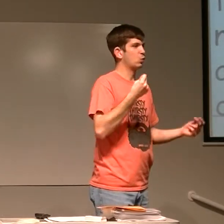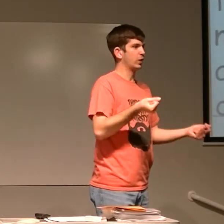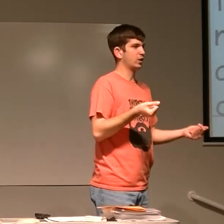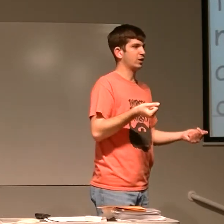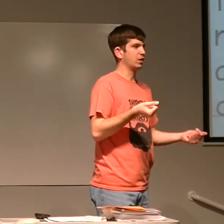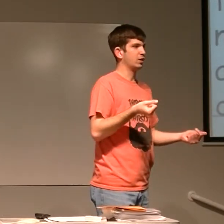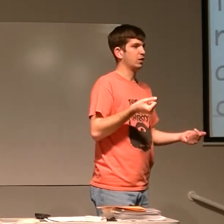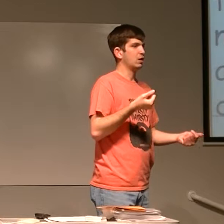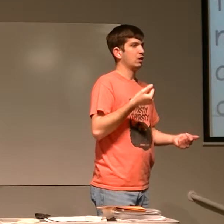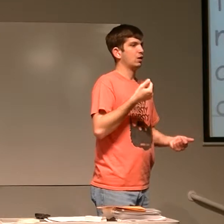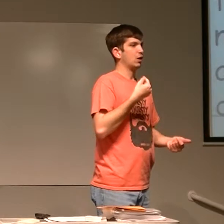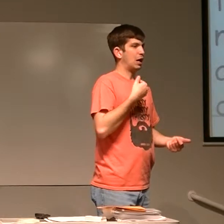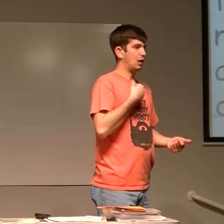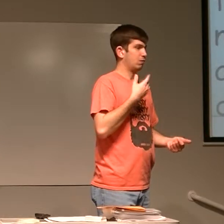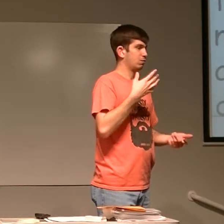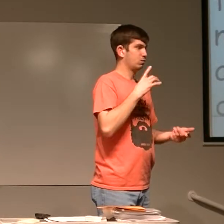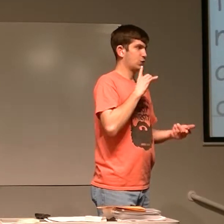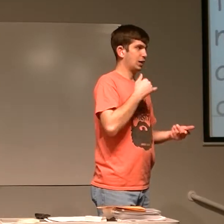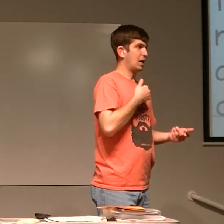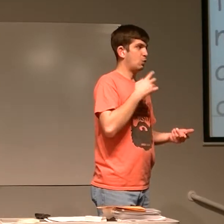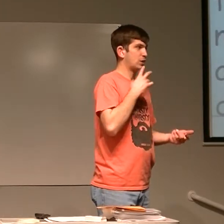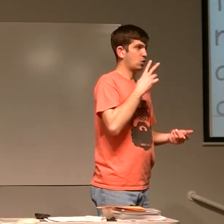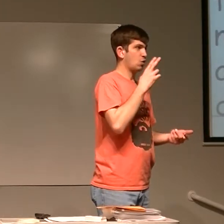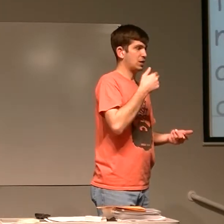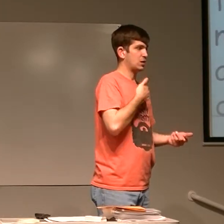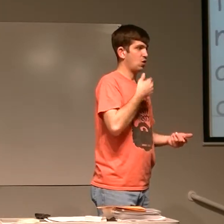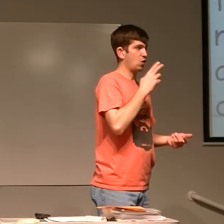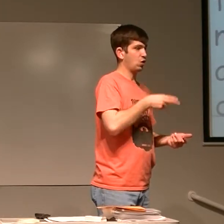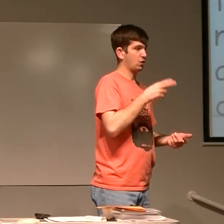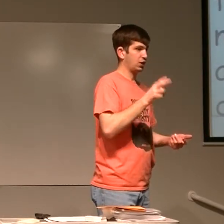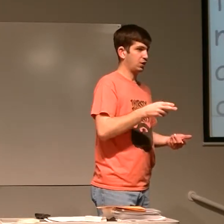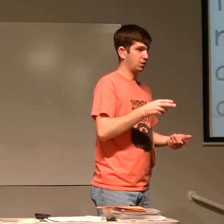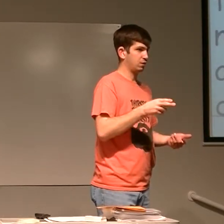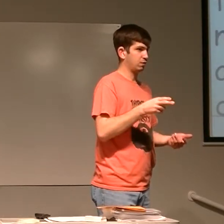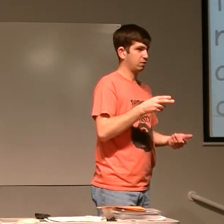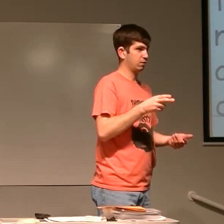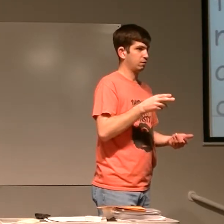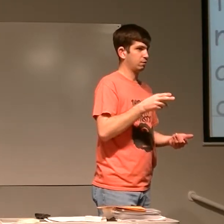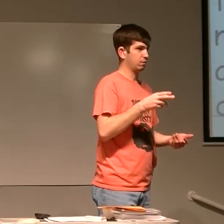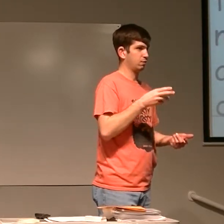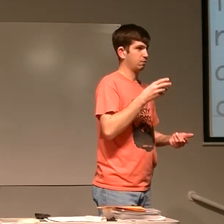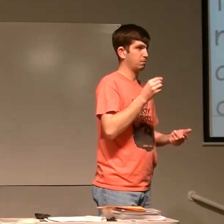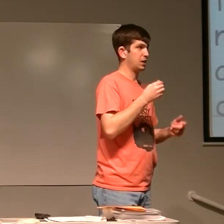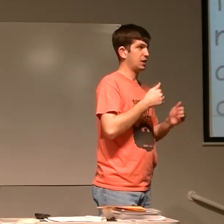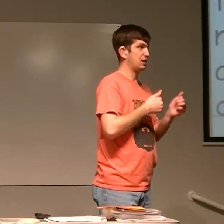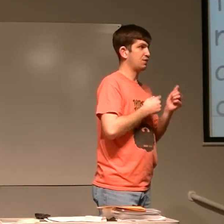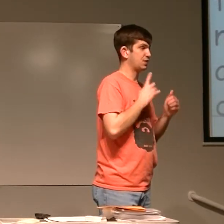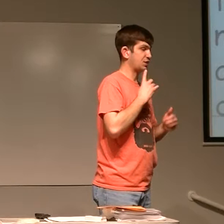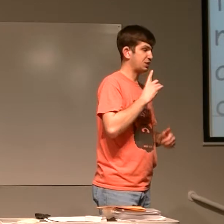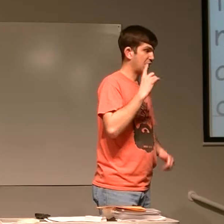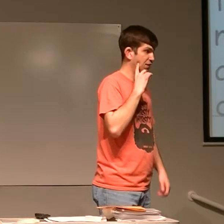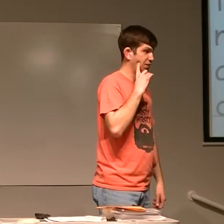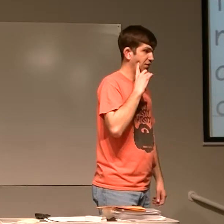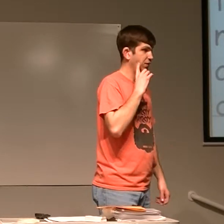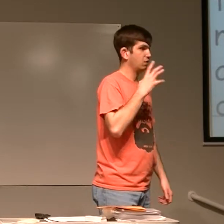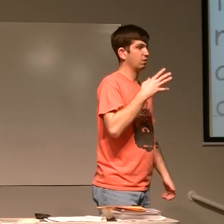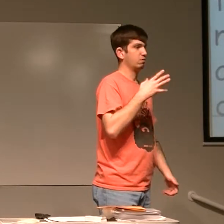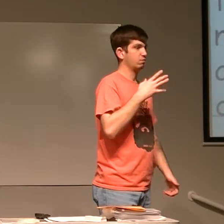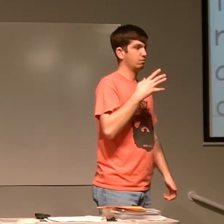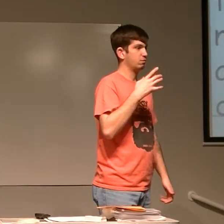quickly. Really, I would call myself hard of hearing. But if it's deaf, they